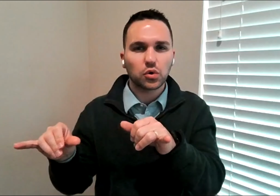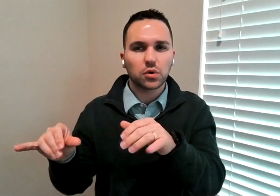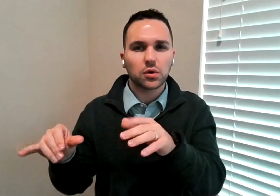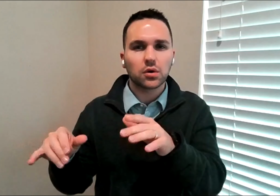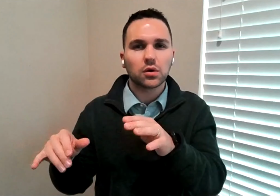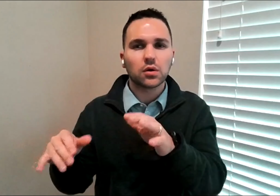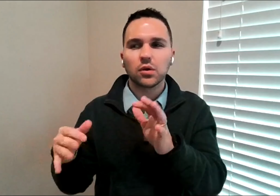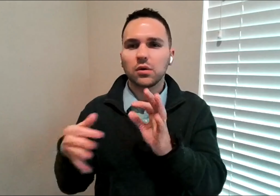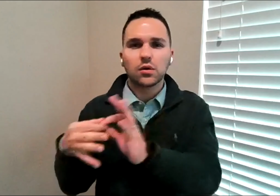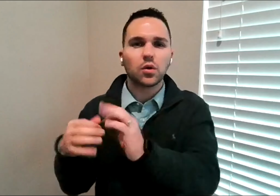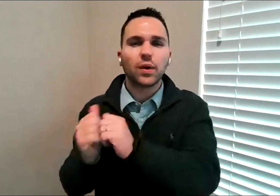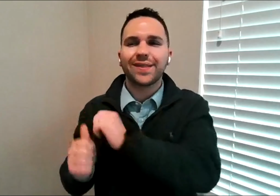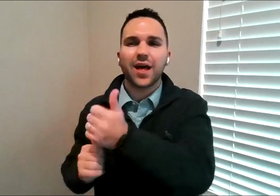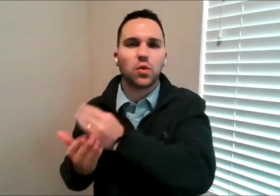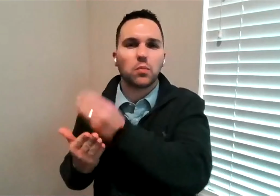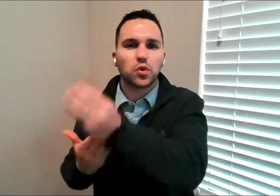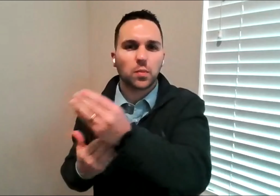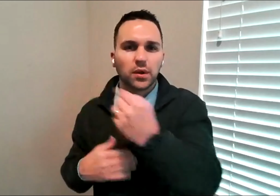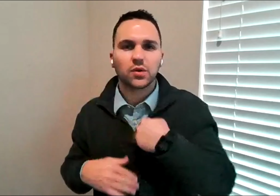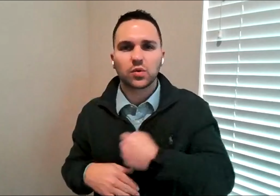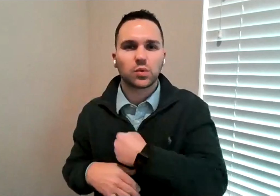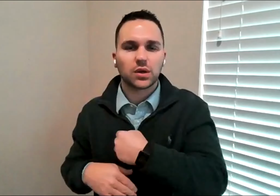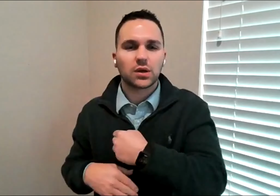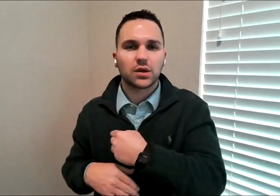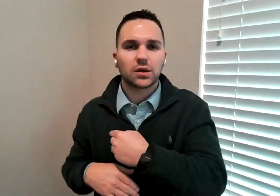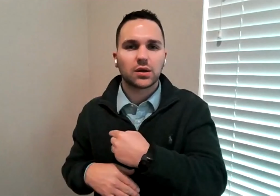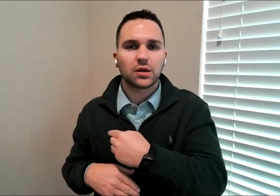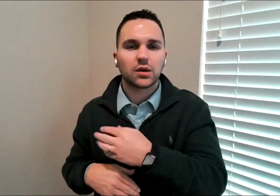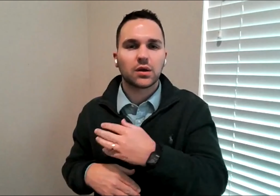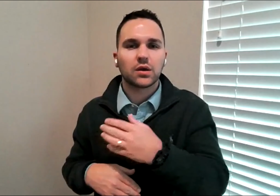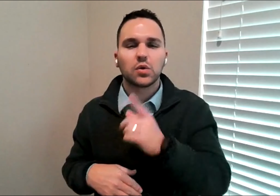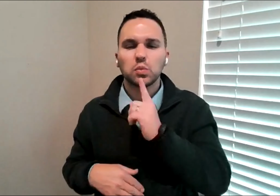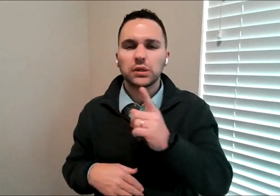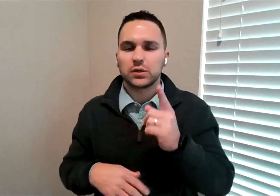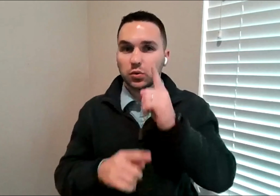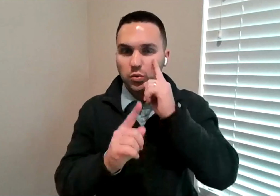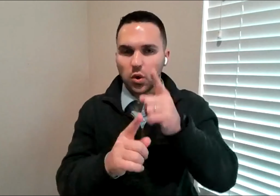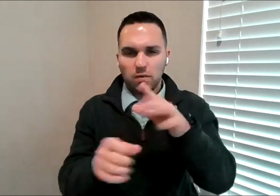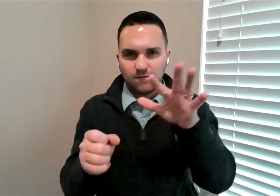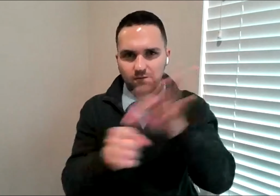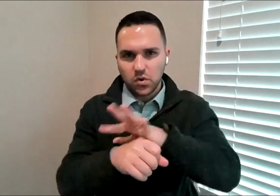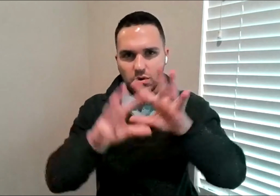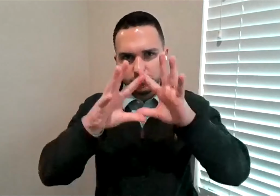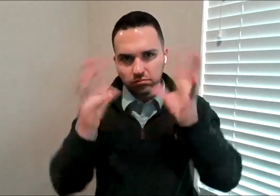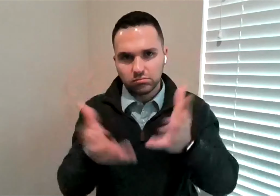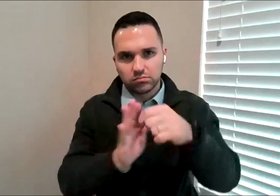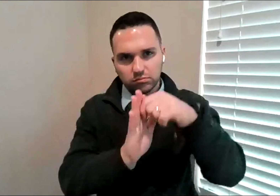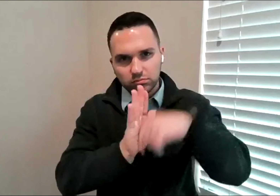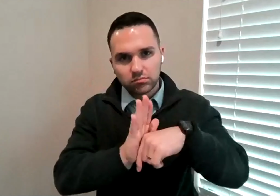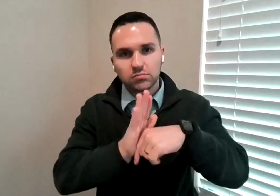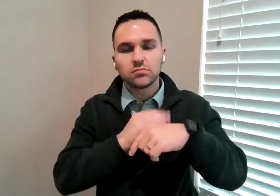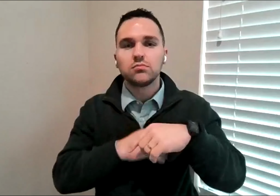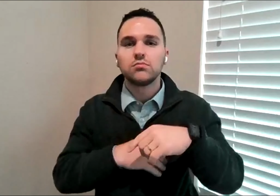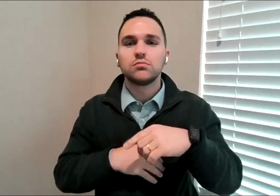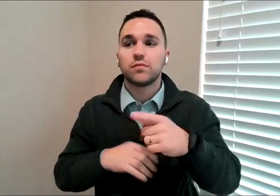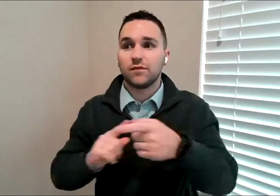other procurements. So we'll release, and like we mentioned, we're trying to make it as comprehensive as possible so that everyone from the